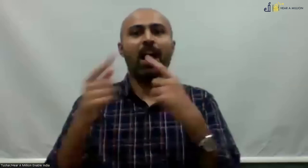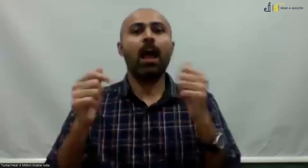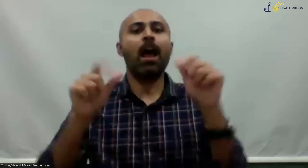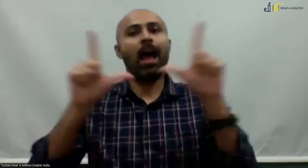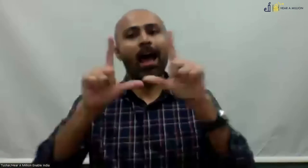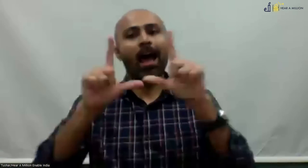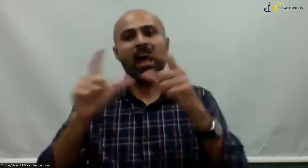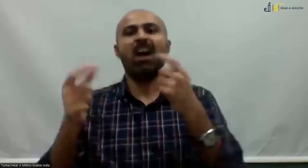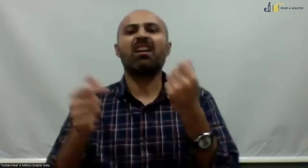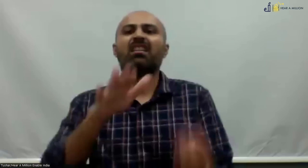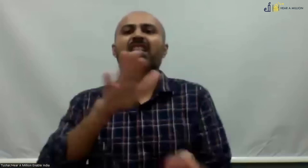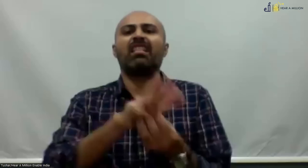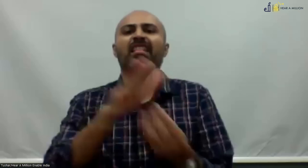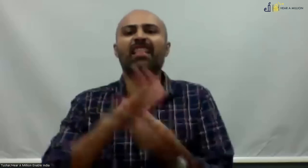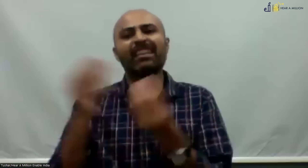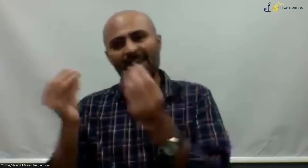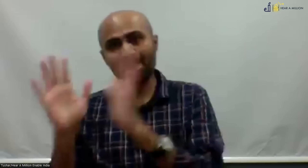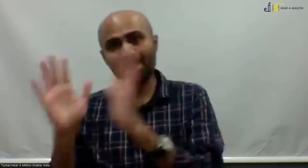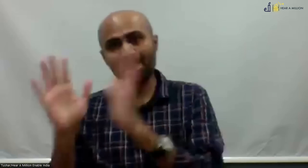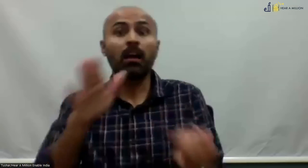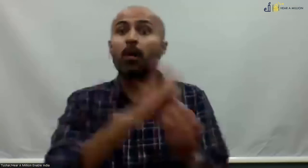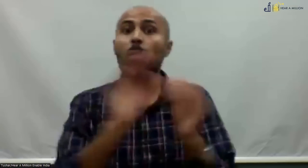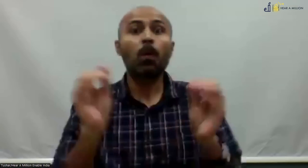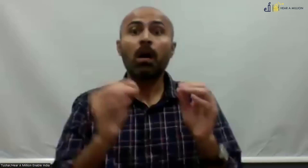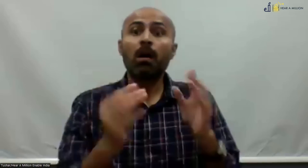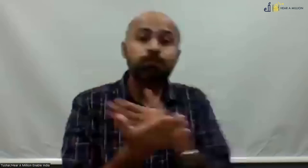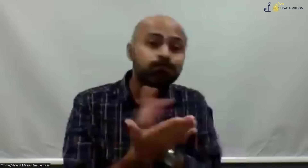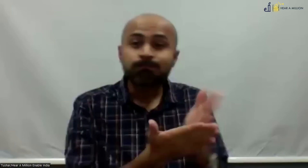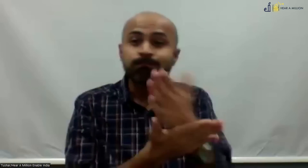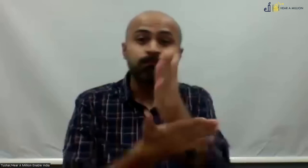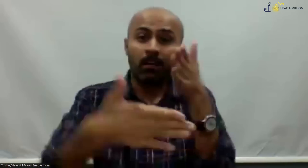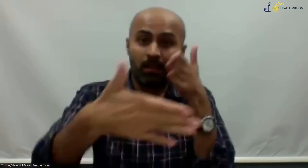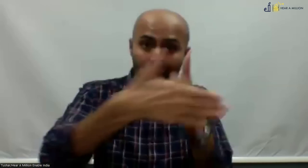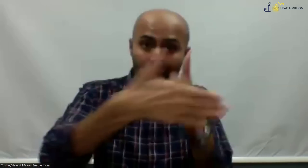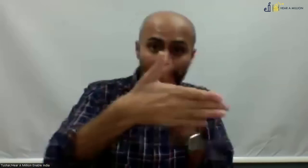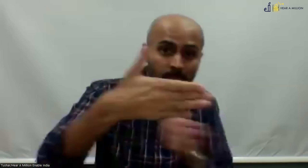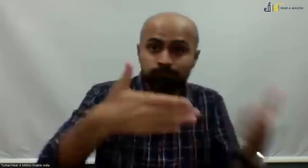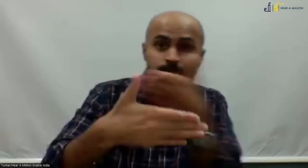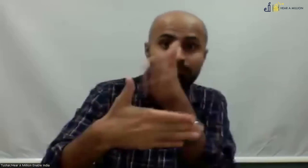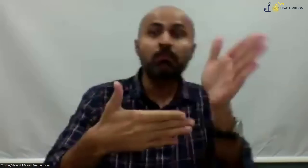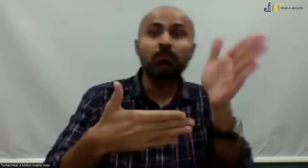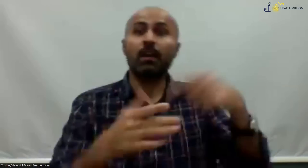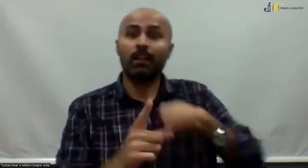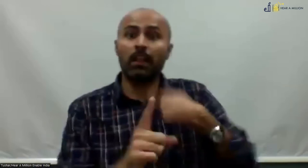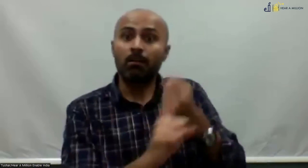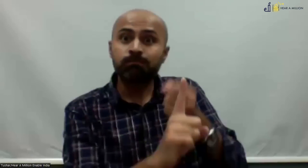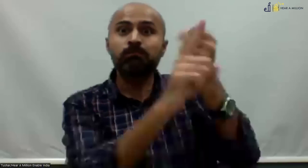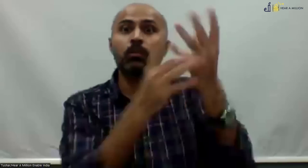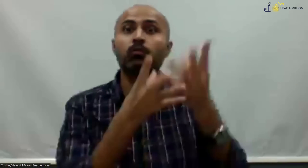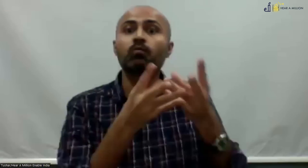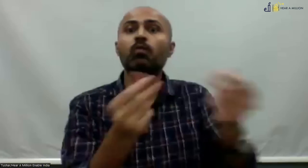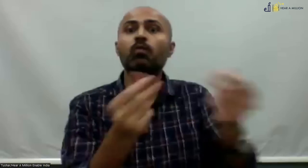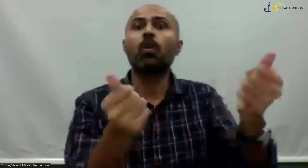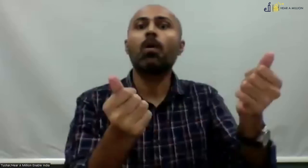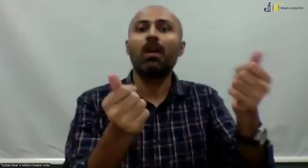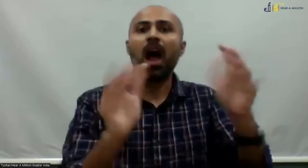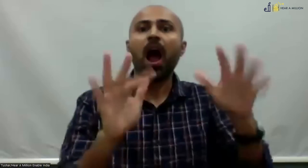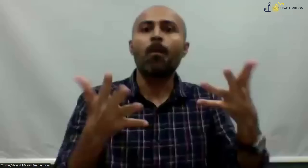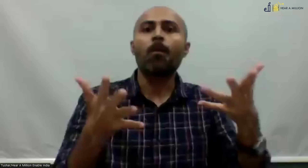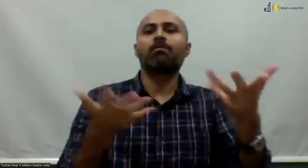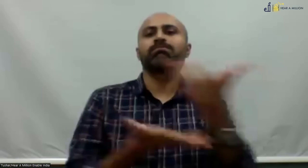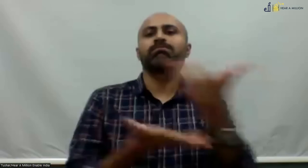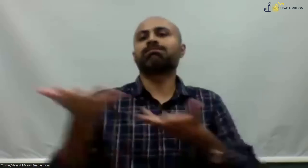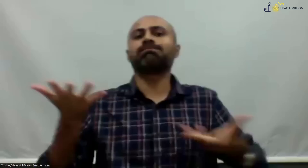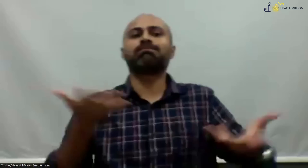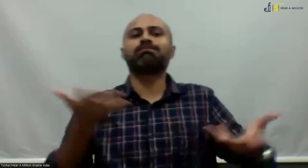to talk to people who have gotten their license. We know that, there are a lot of deaf people who have to bribe the officials,